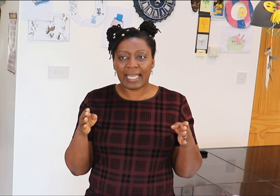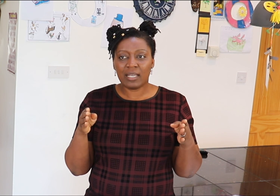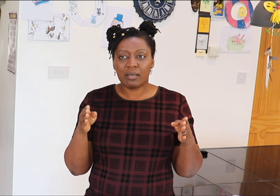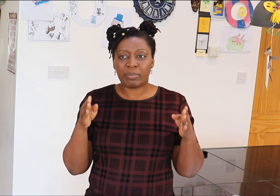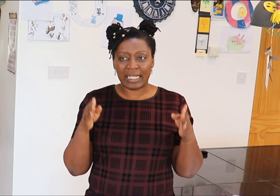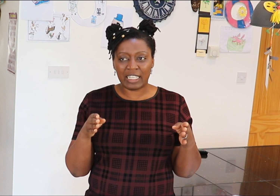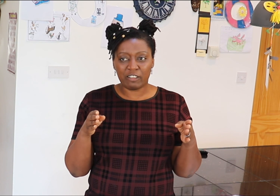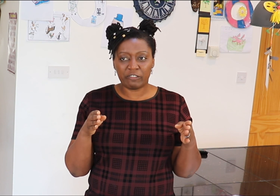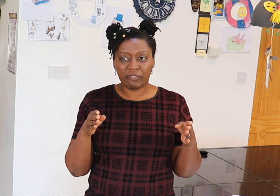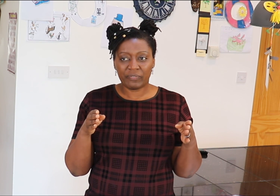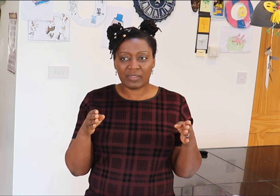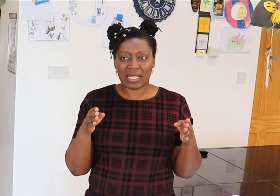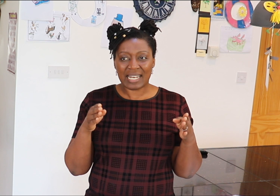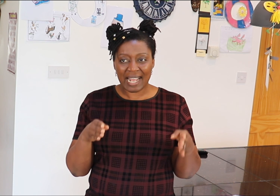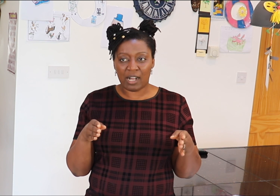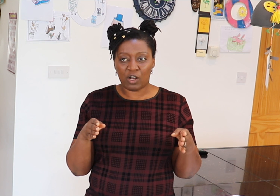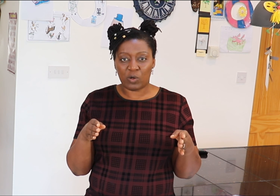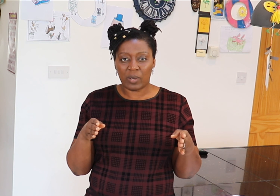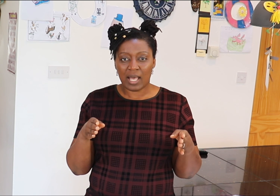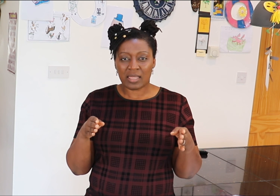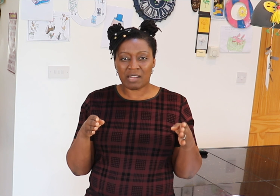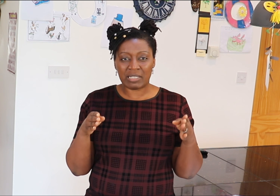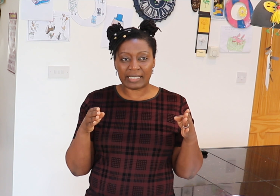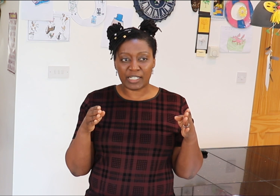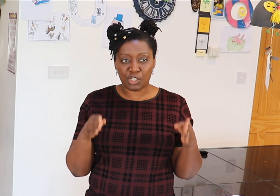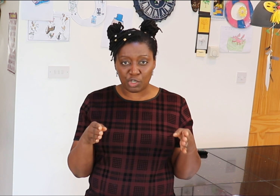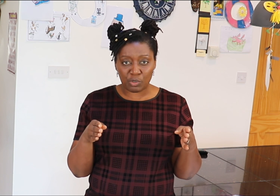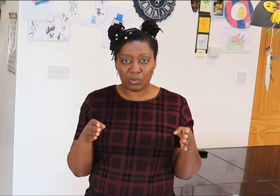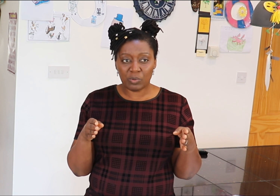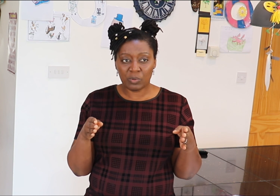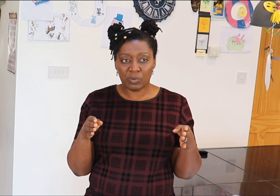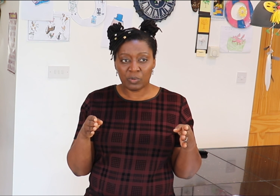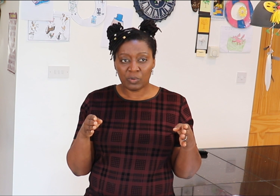I believe that now there is a new